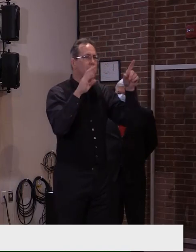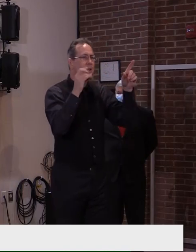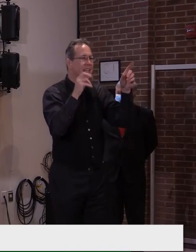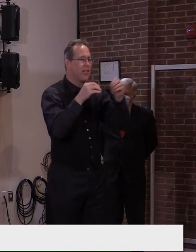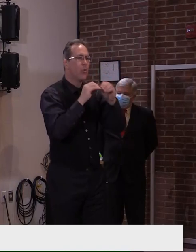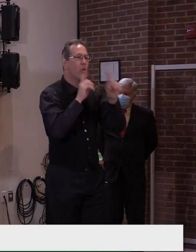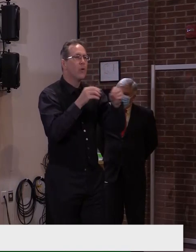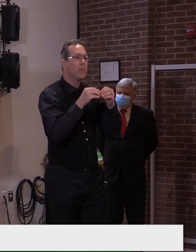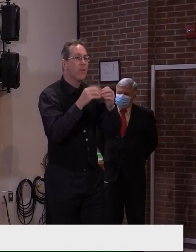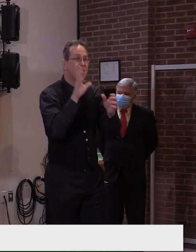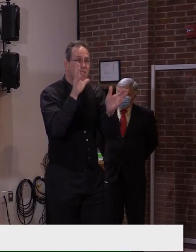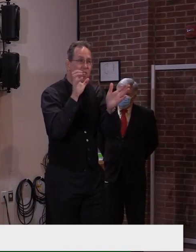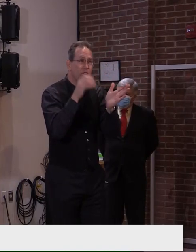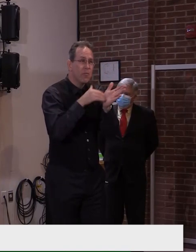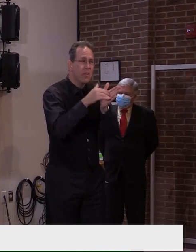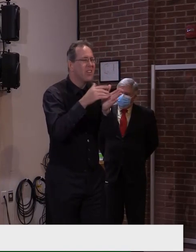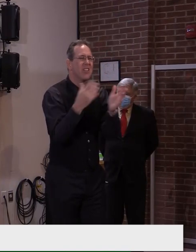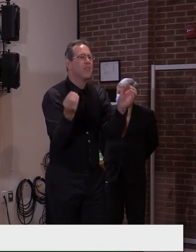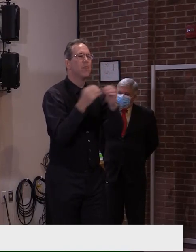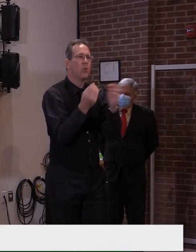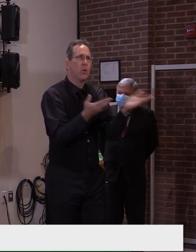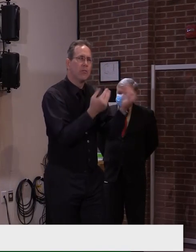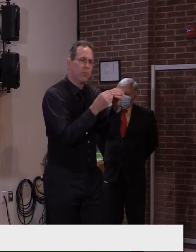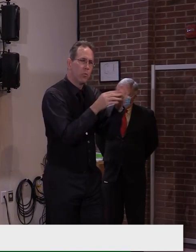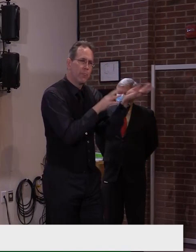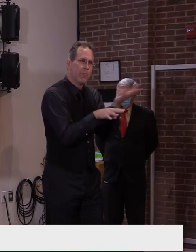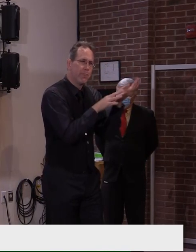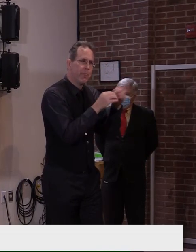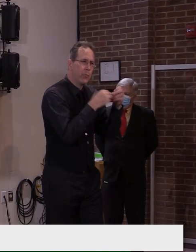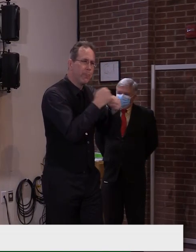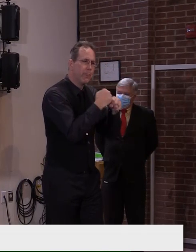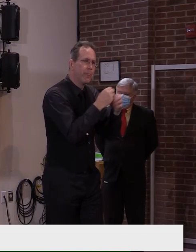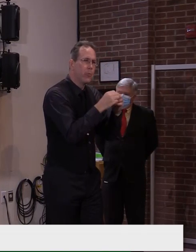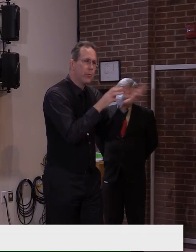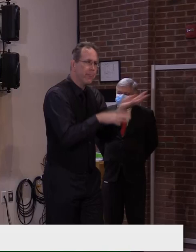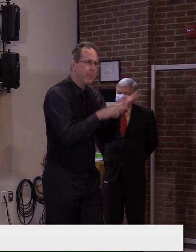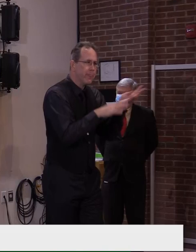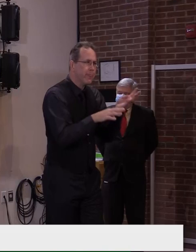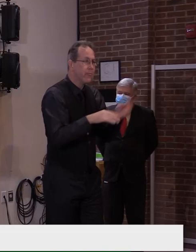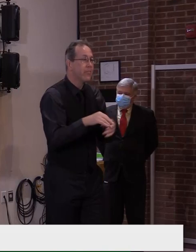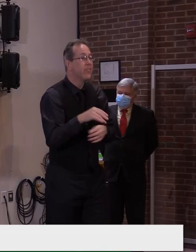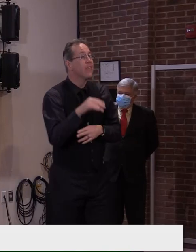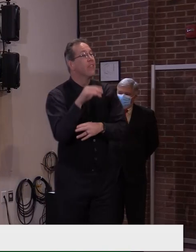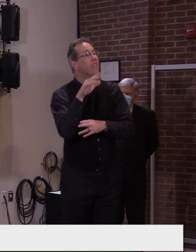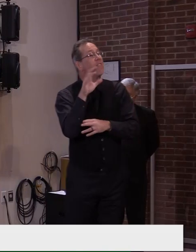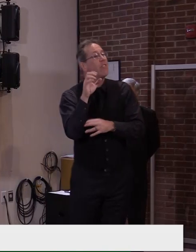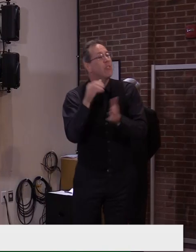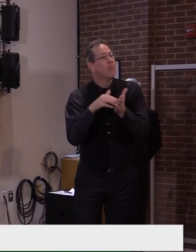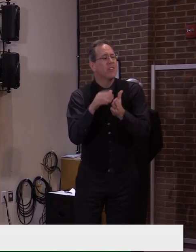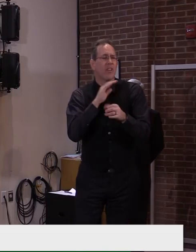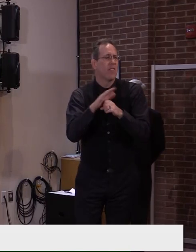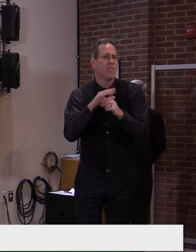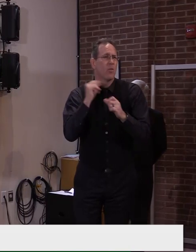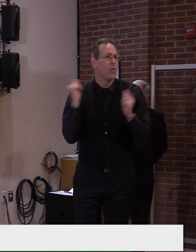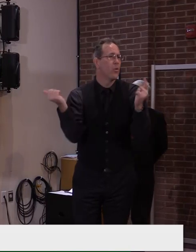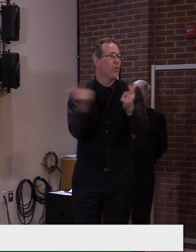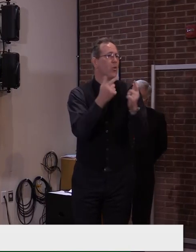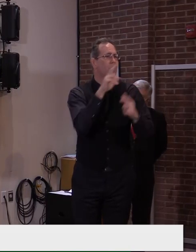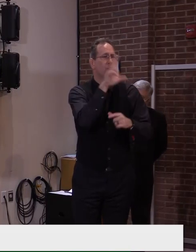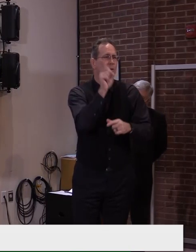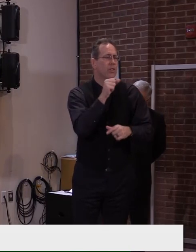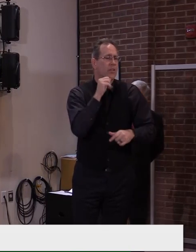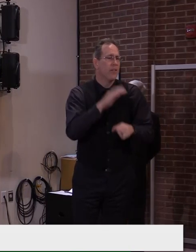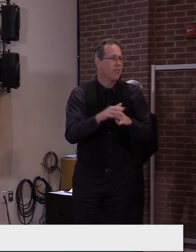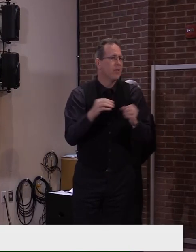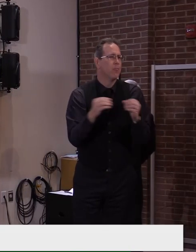of these into the supply chain, because it's going to be essential in the future. And we're going to see an evolution of these tests as well, I